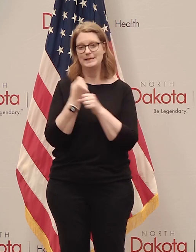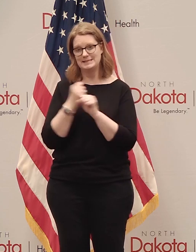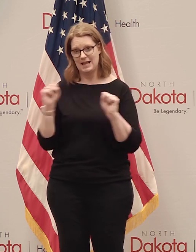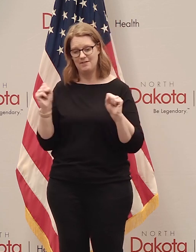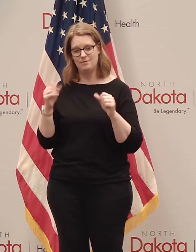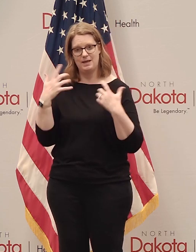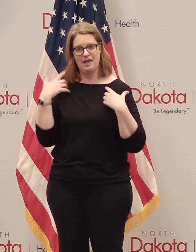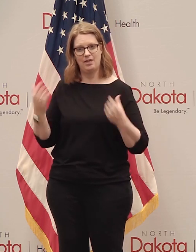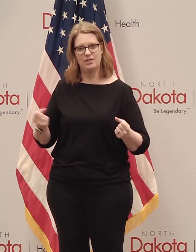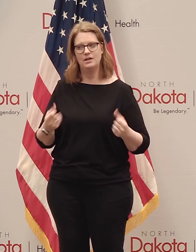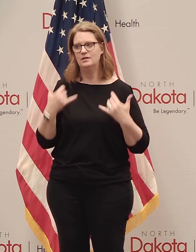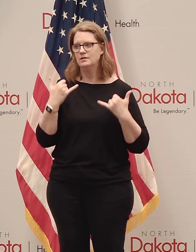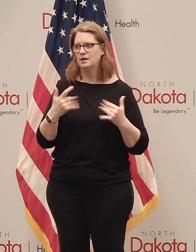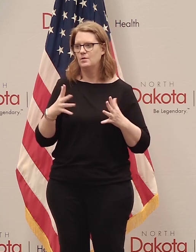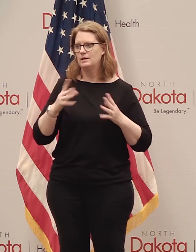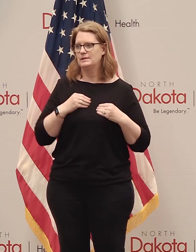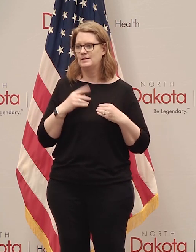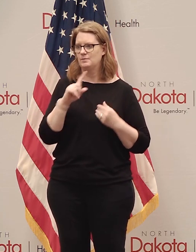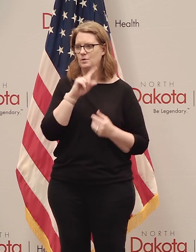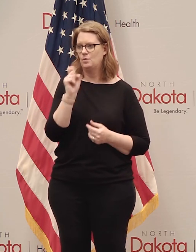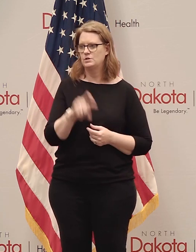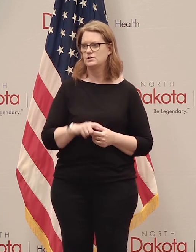healthy, and now we'll stand for questions.